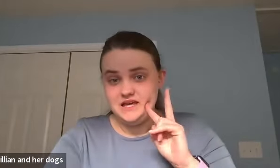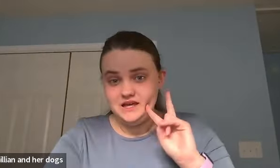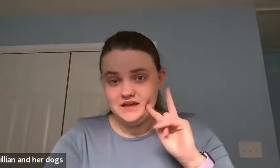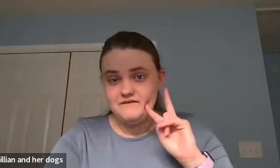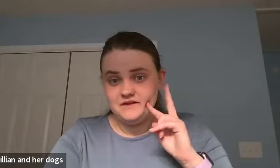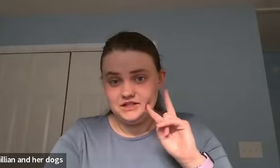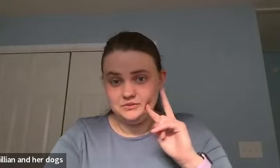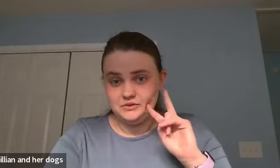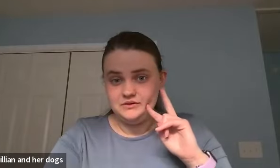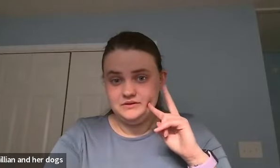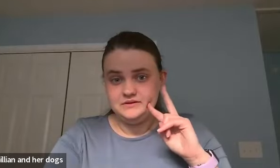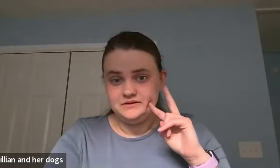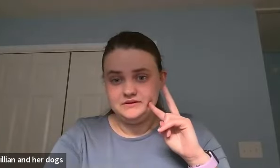V, vegetable.